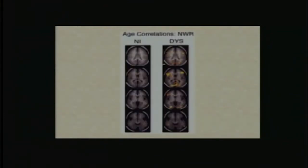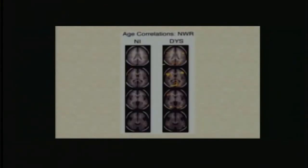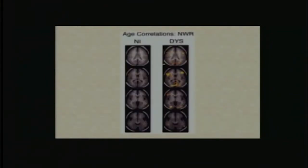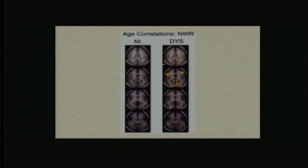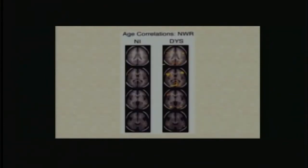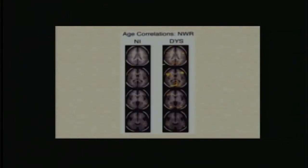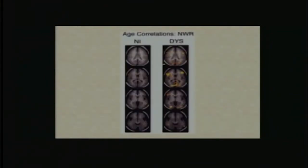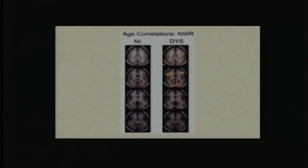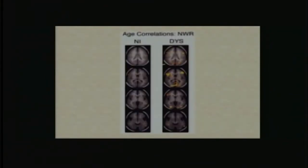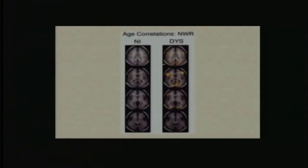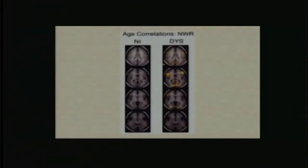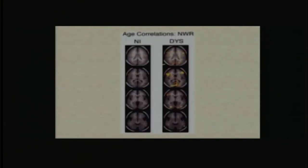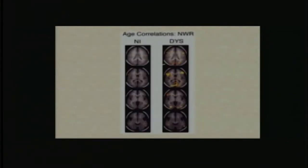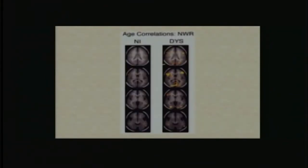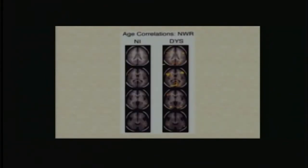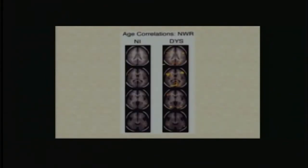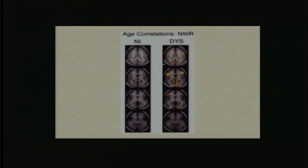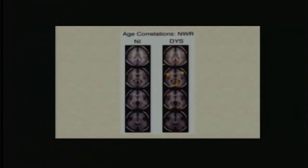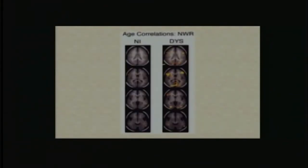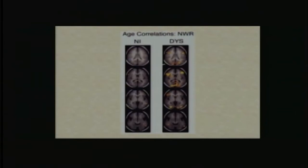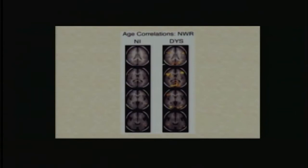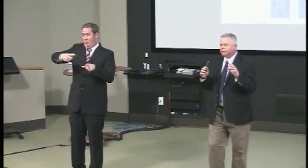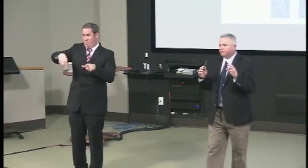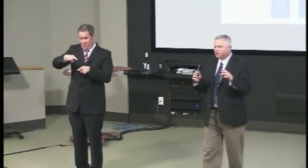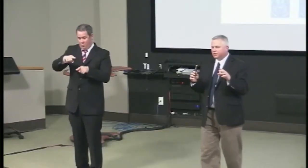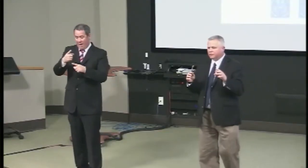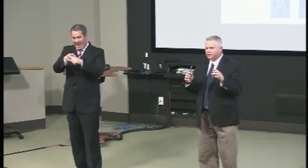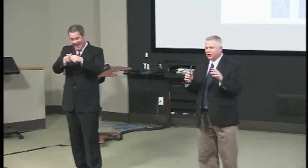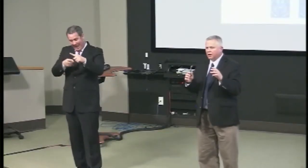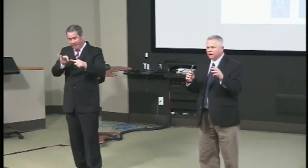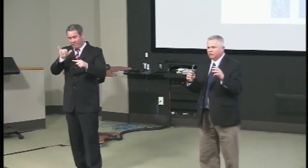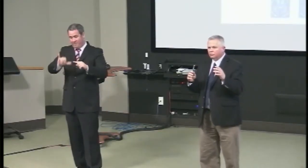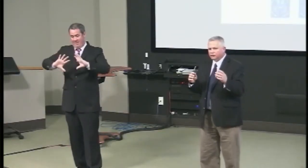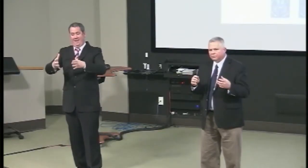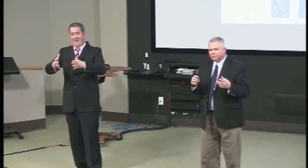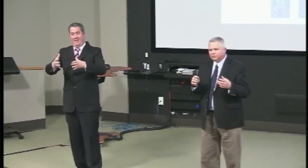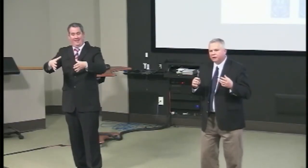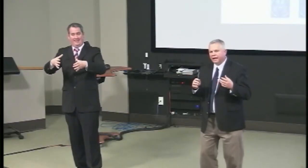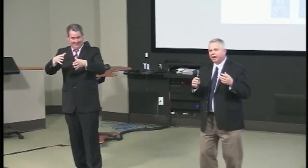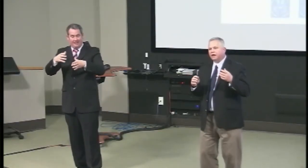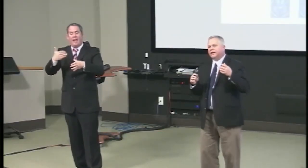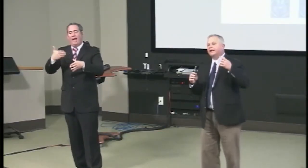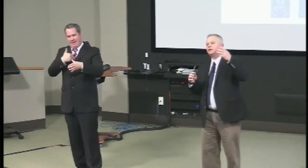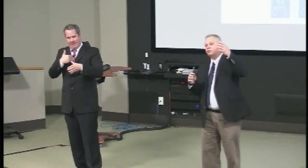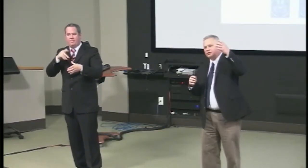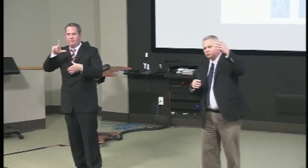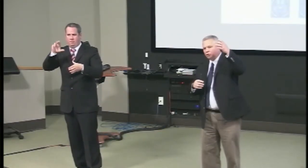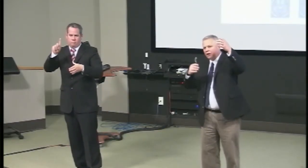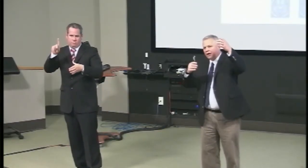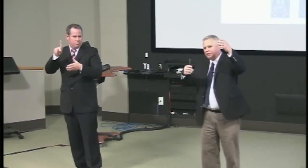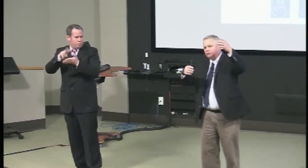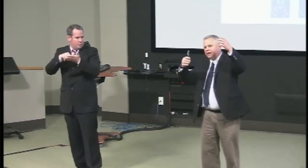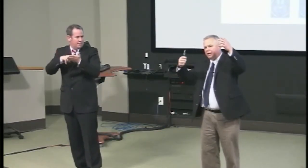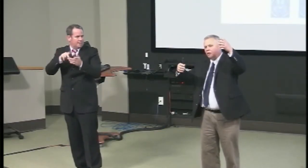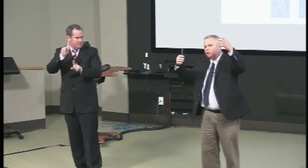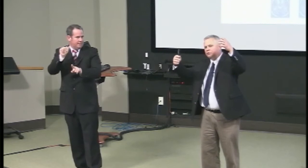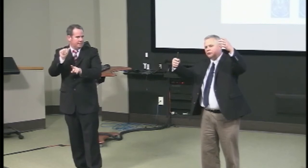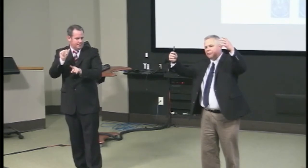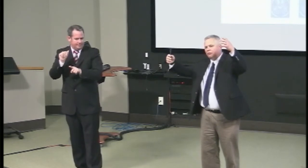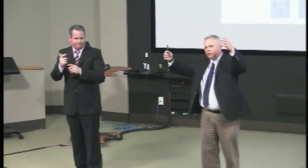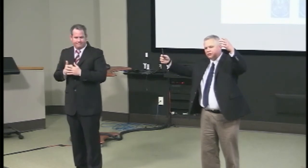And the first question we were able to ask is, which brain regions would seem to play an increased role as you